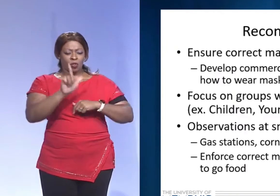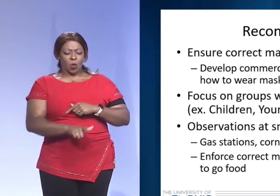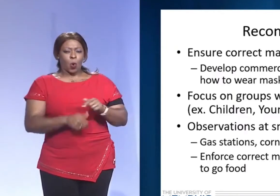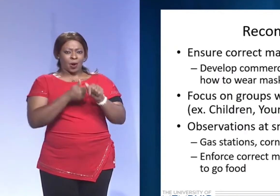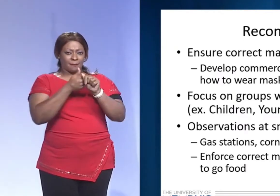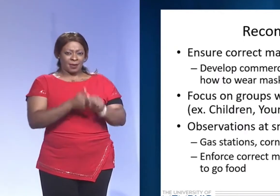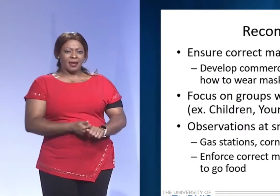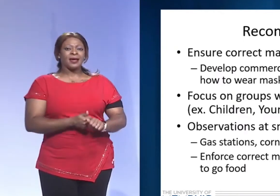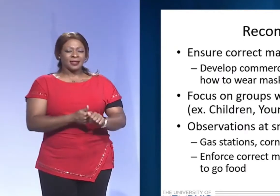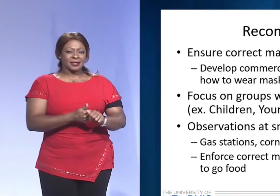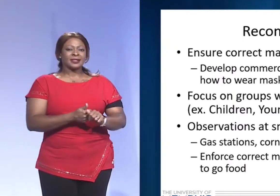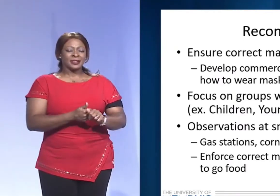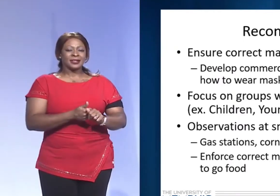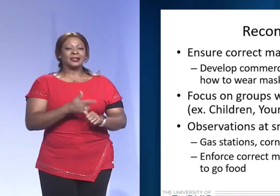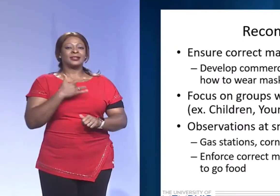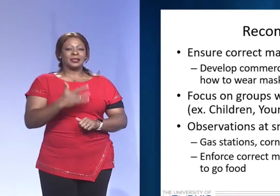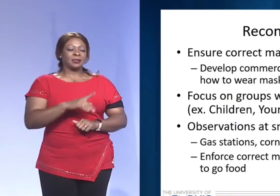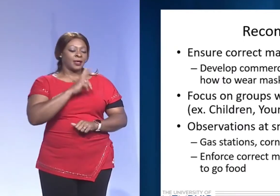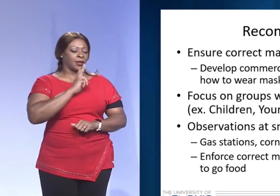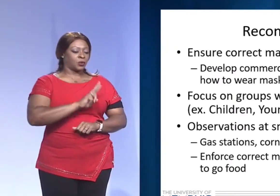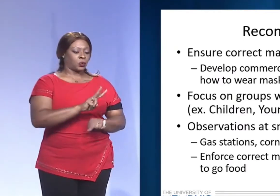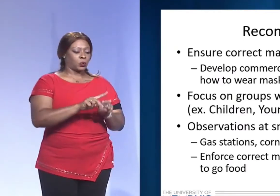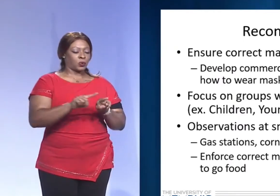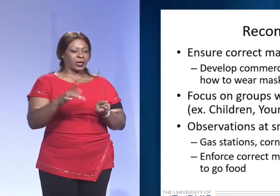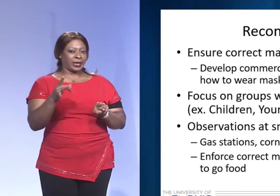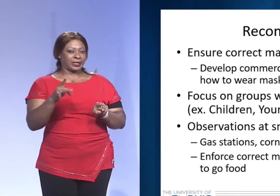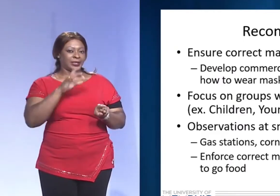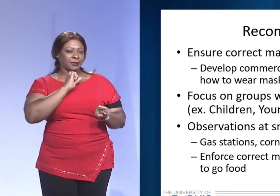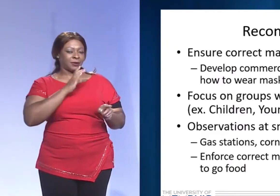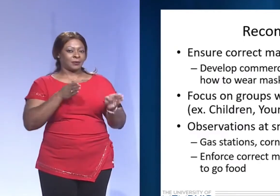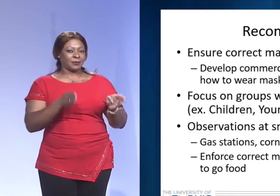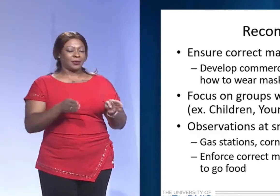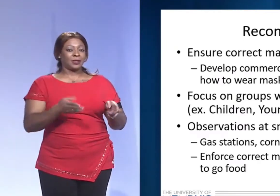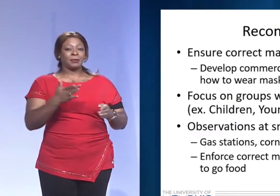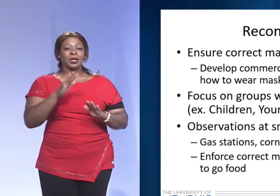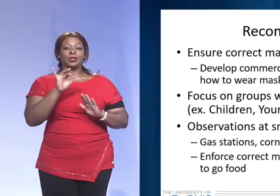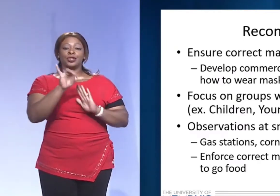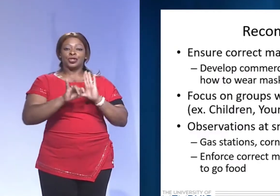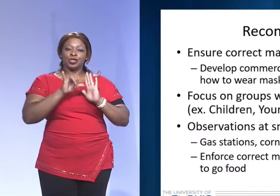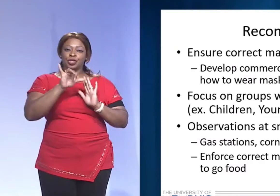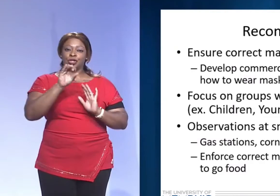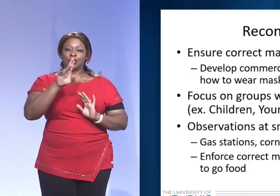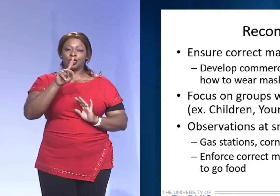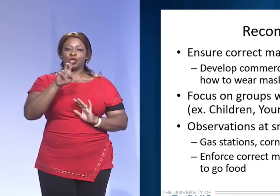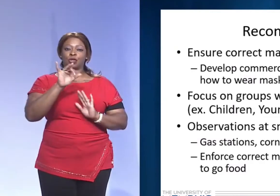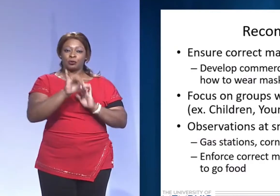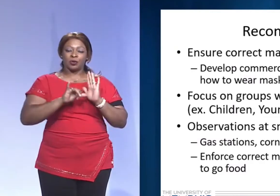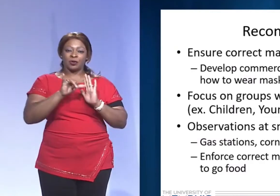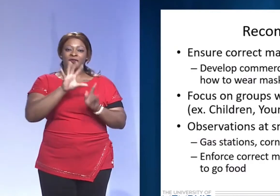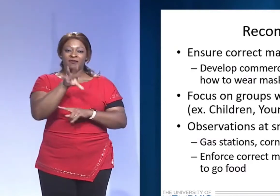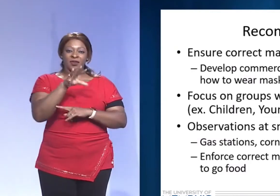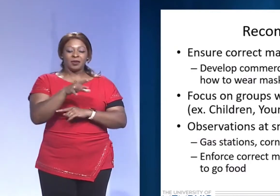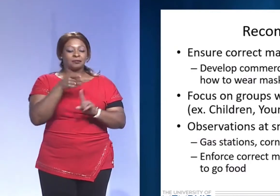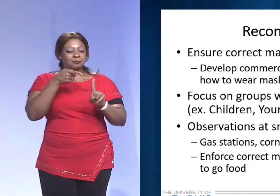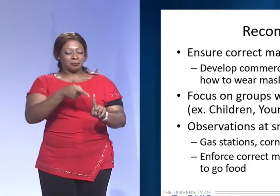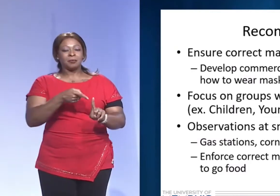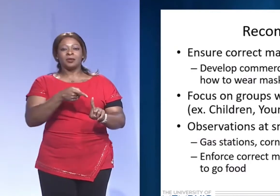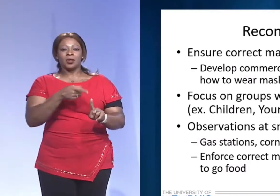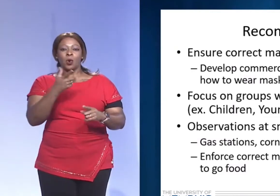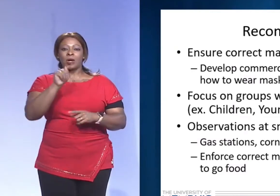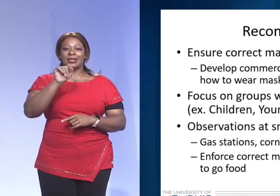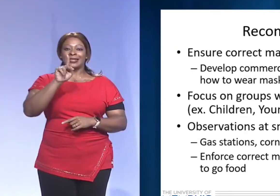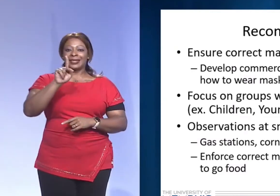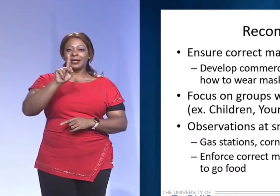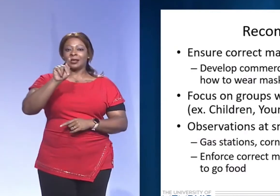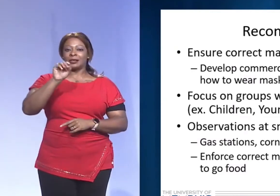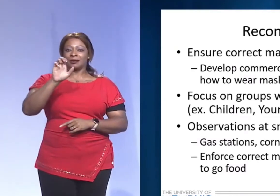compliance, which was the 2 to 18-year-olds. So perhaps YouTube videos to target children, and maybe TikTok